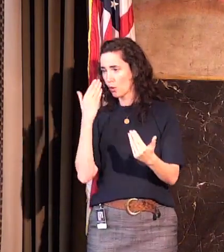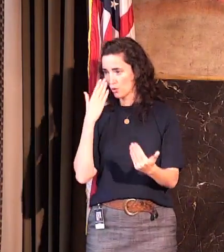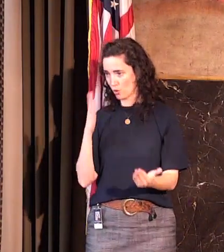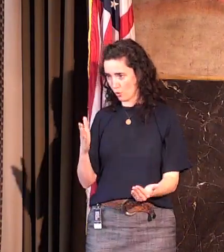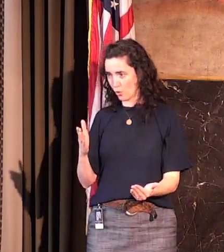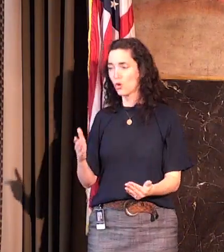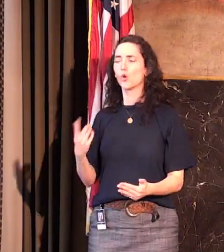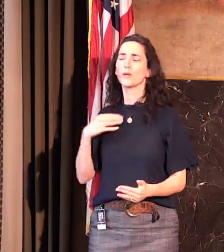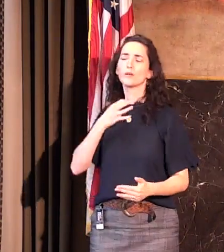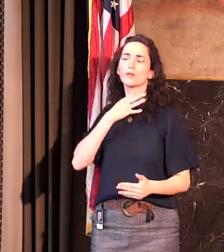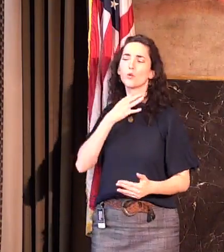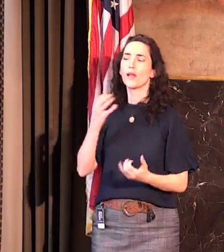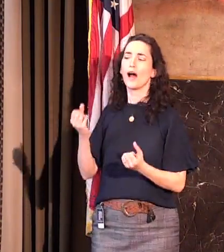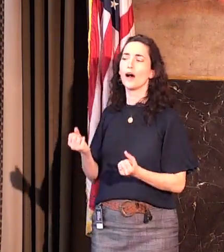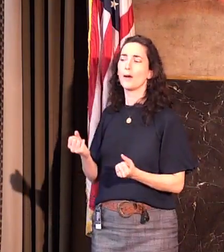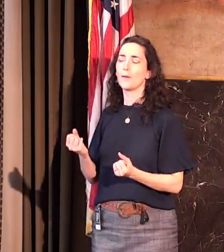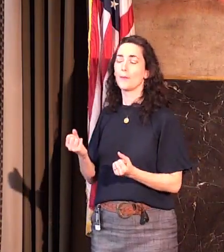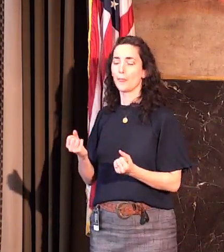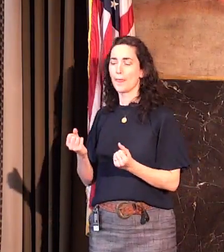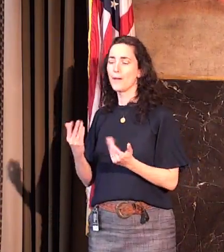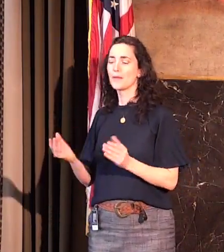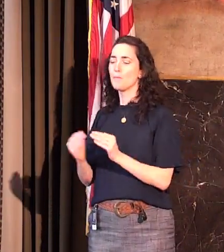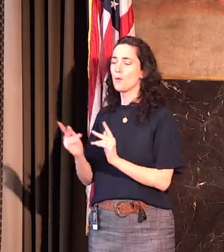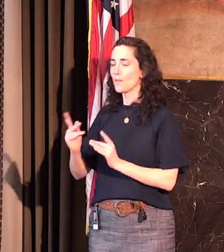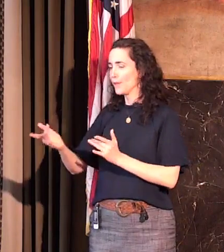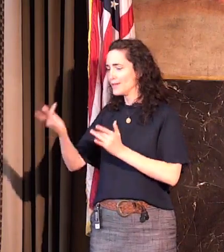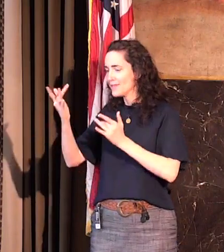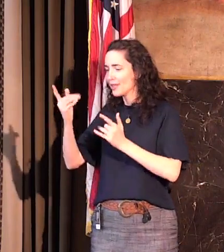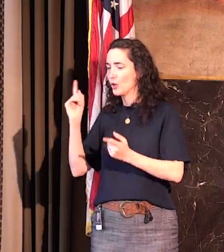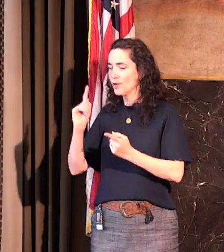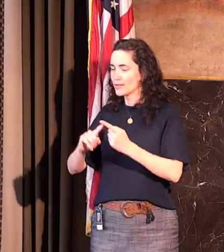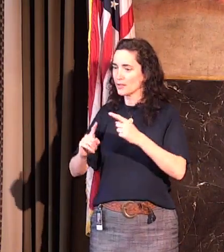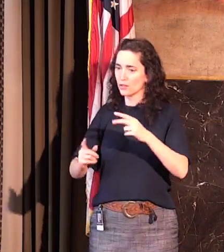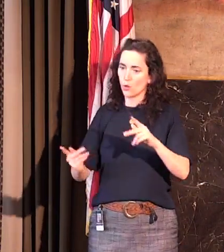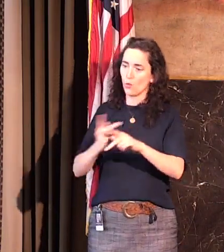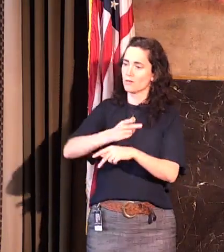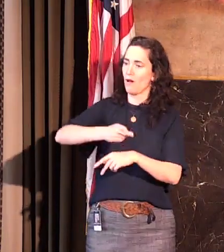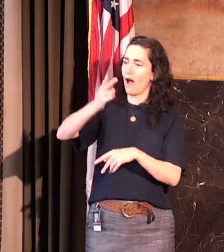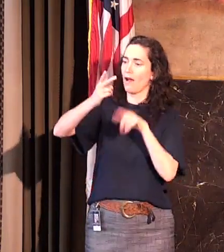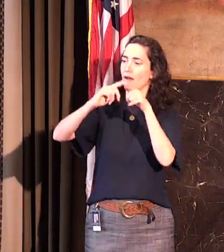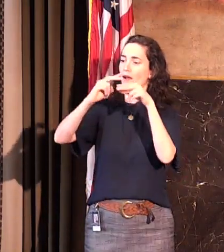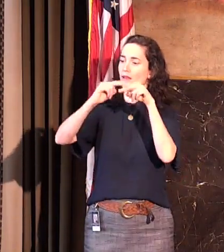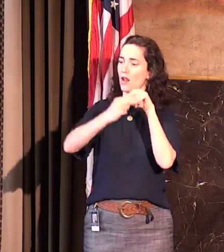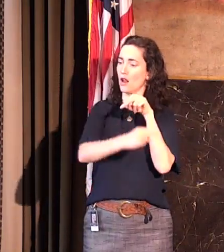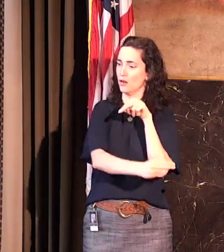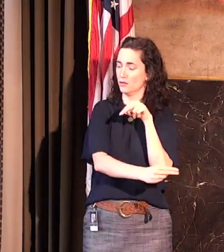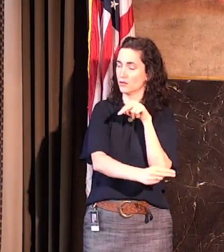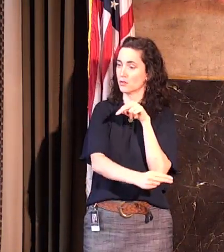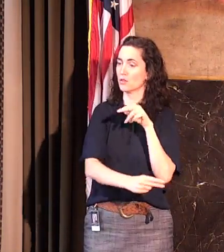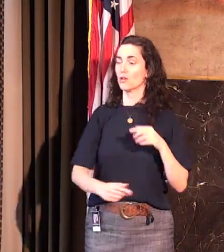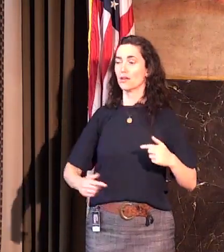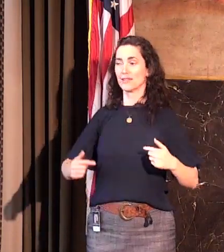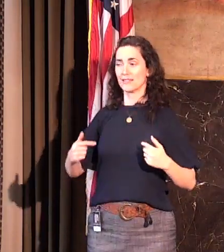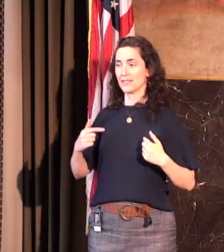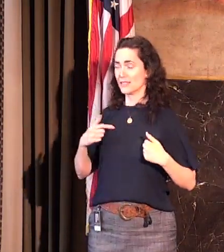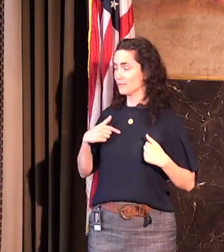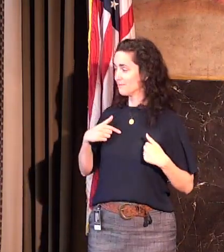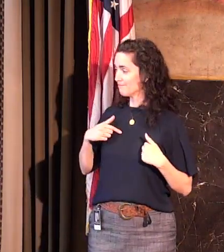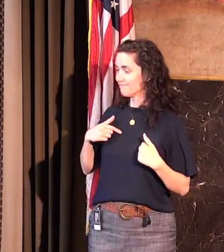more days of increase are we going to have before we peak. And that's the real X factor that's hard to pin down. So I've not yet seen a